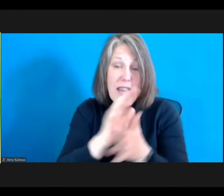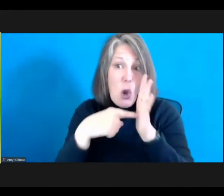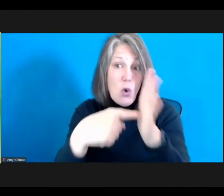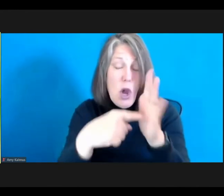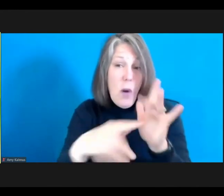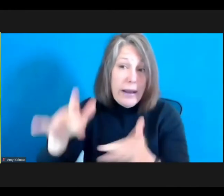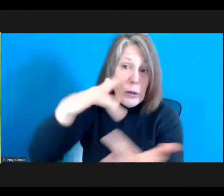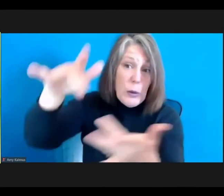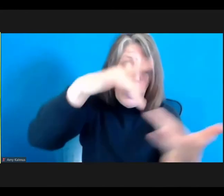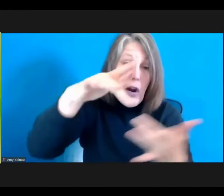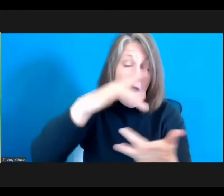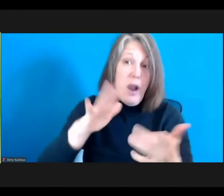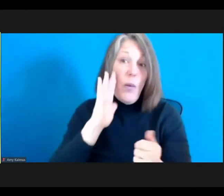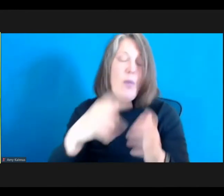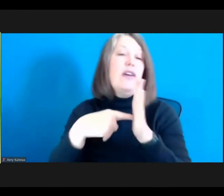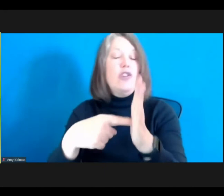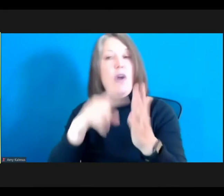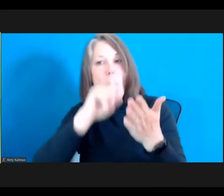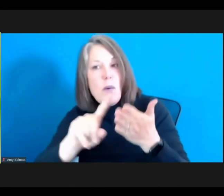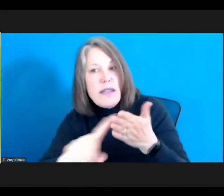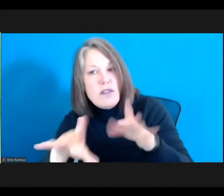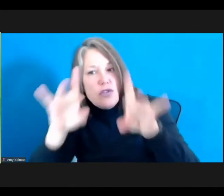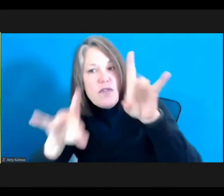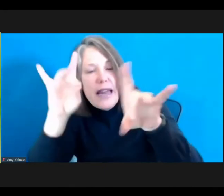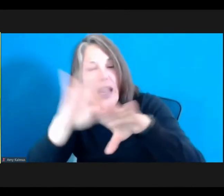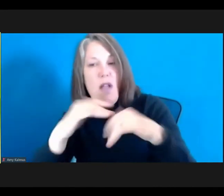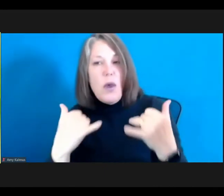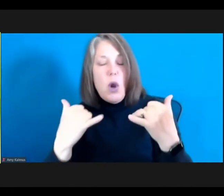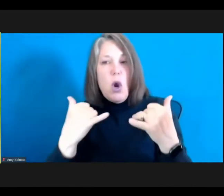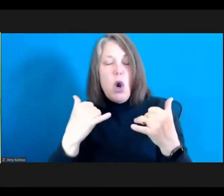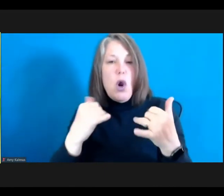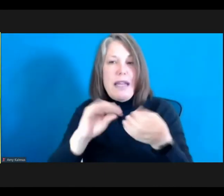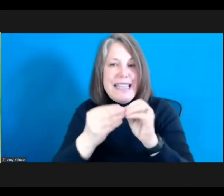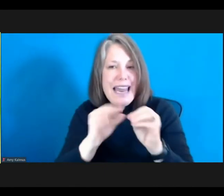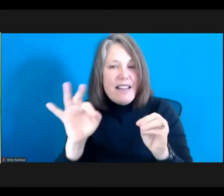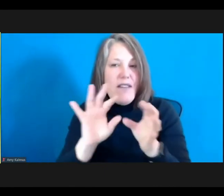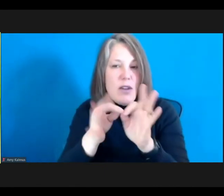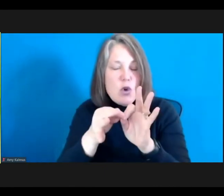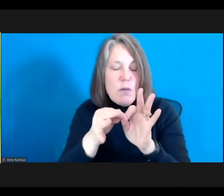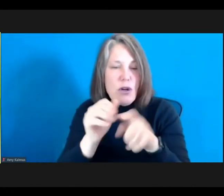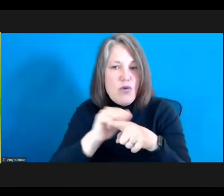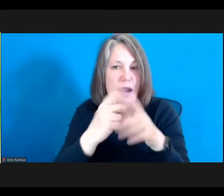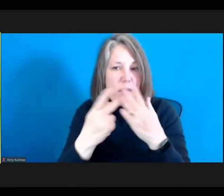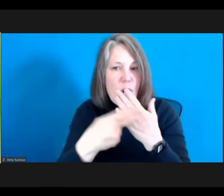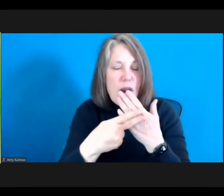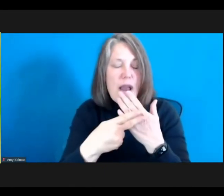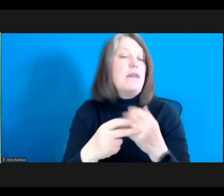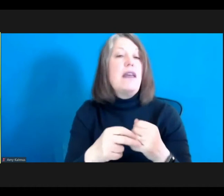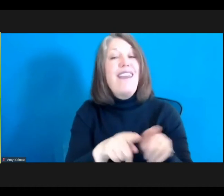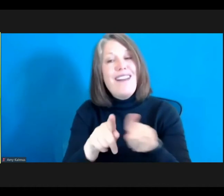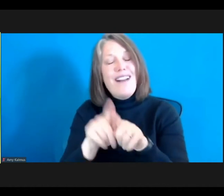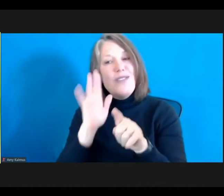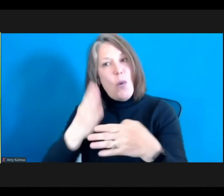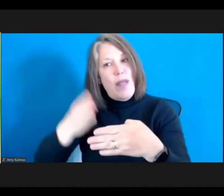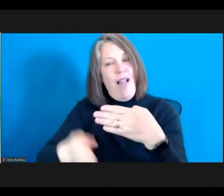China. We will present research findings on the current status of interpreter training programs in China, and we will